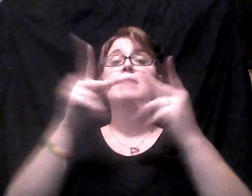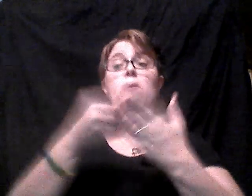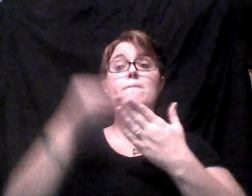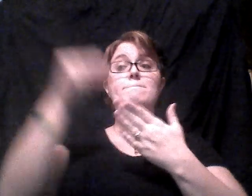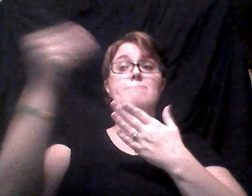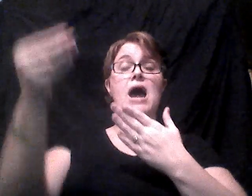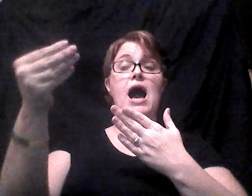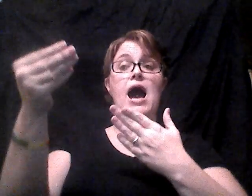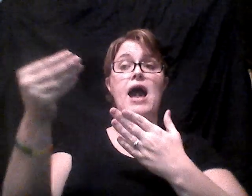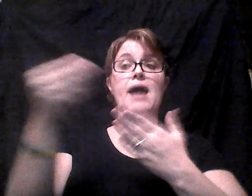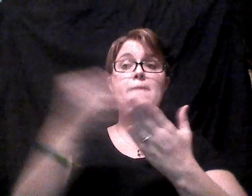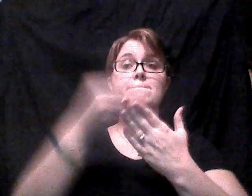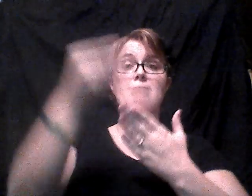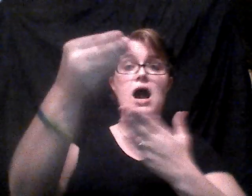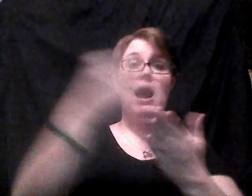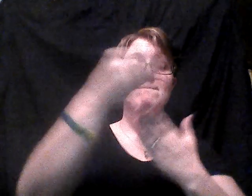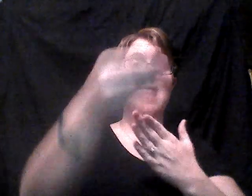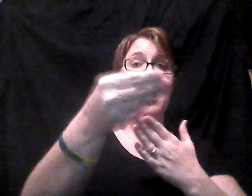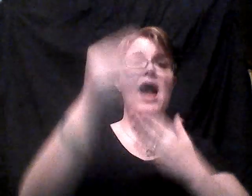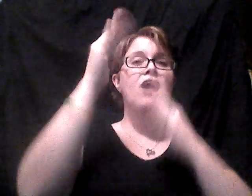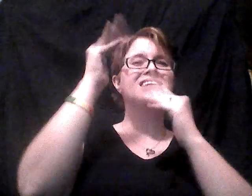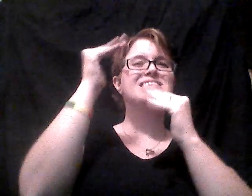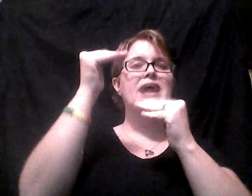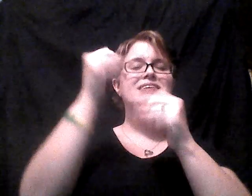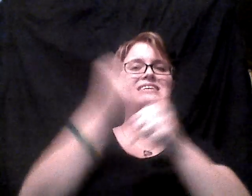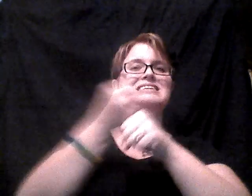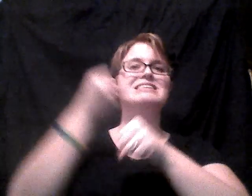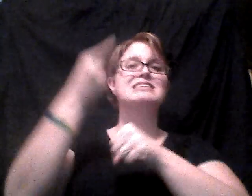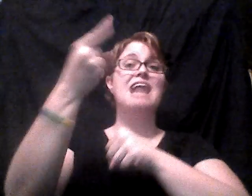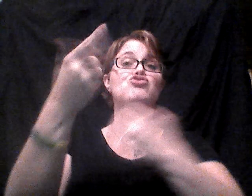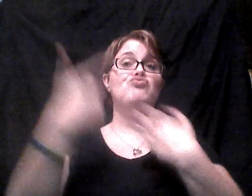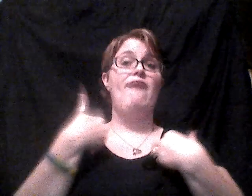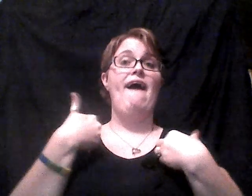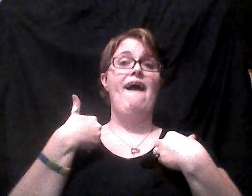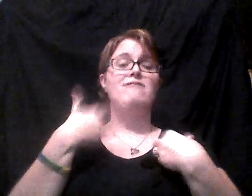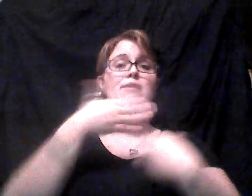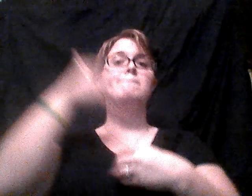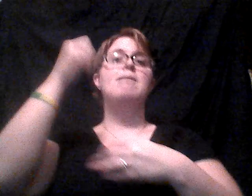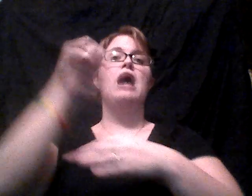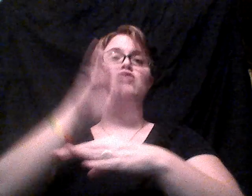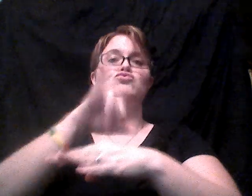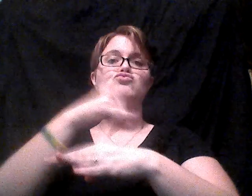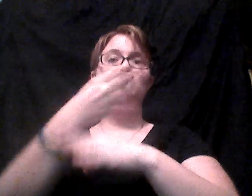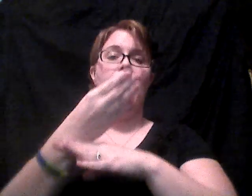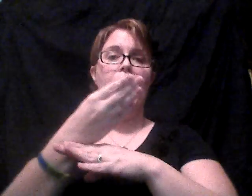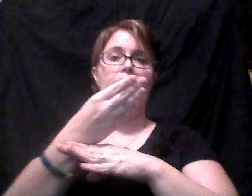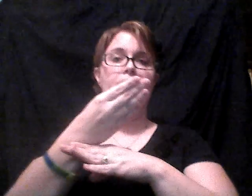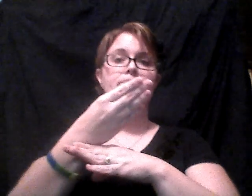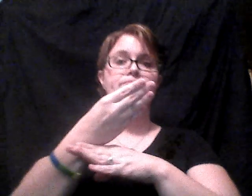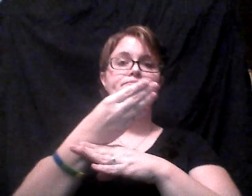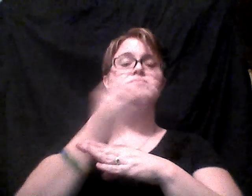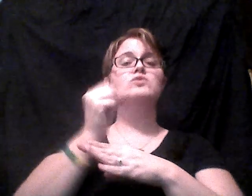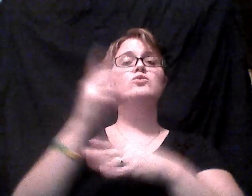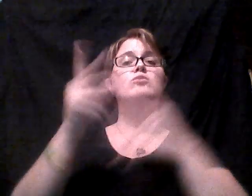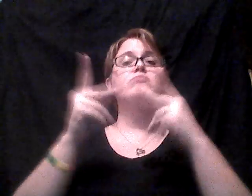making more money, that my investment's going to come back and I'm going to be okay. So there's a lot of faith in this kind of economy,